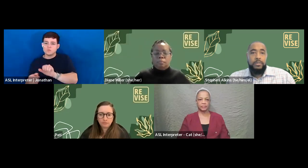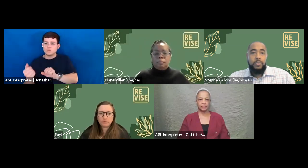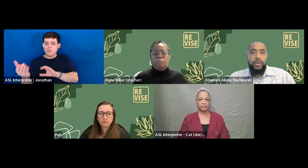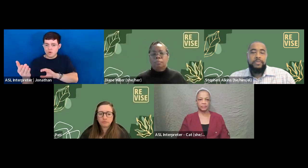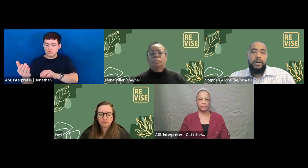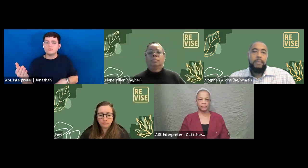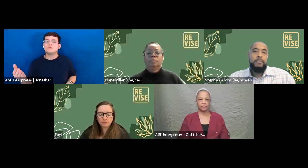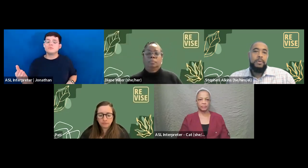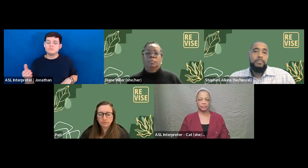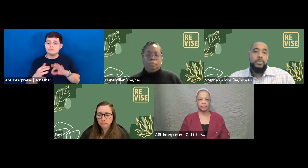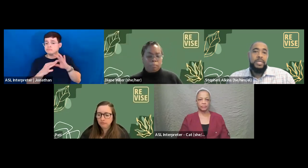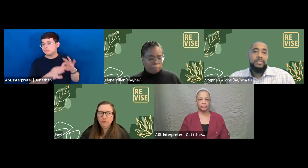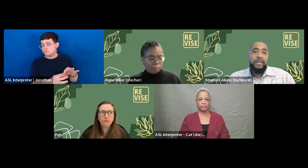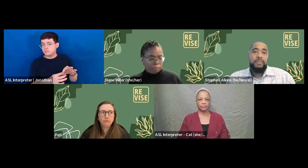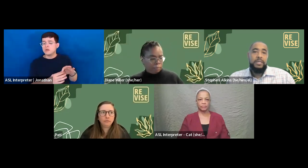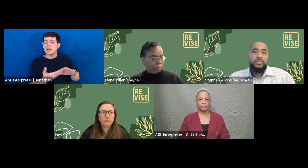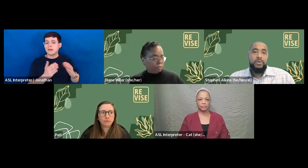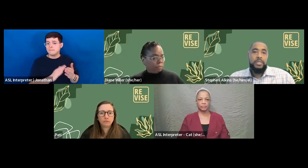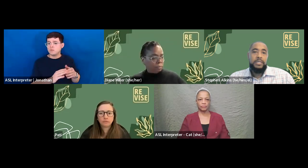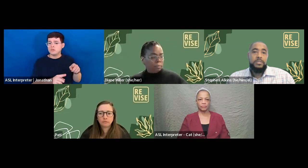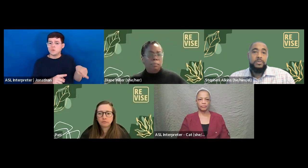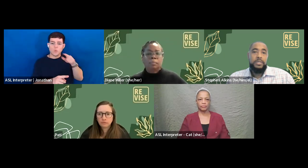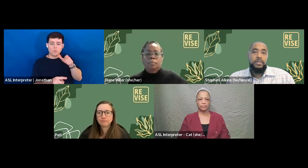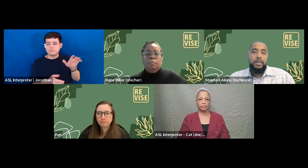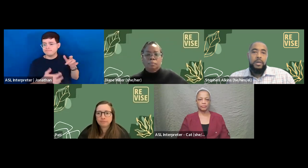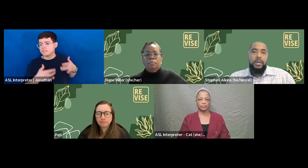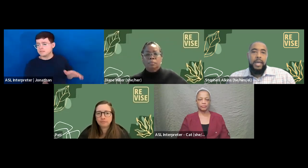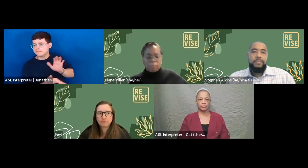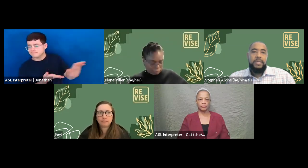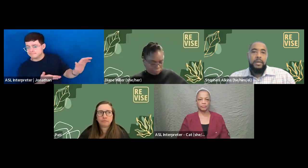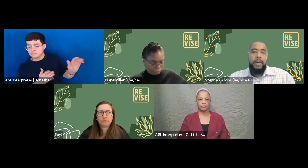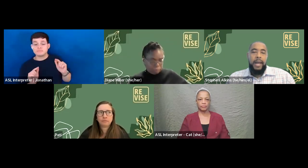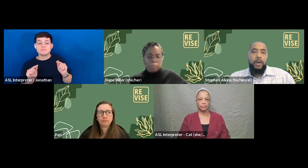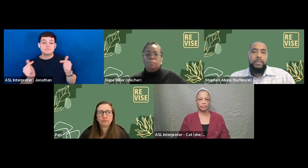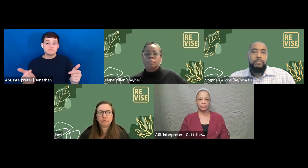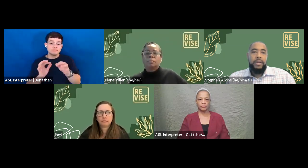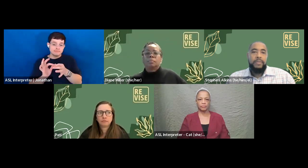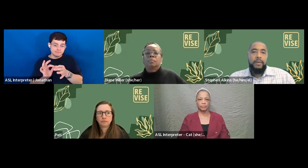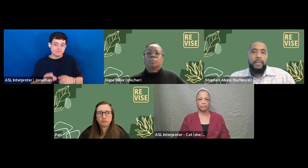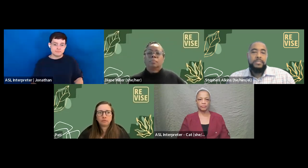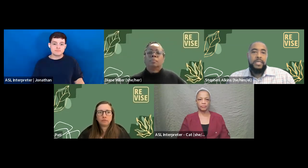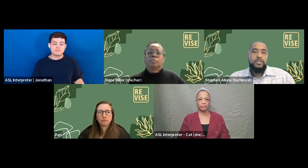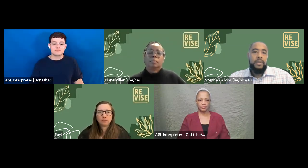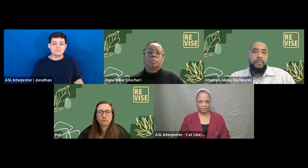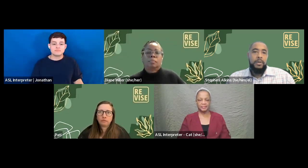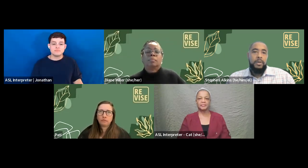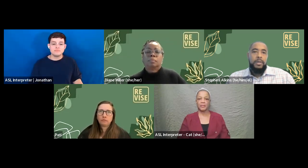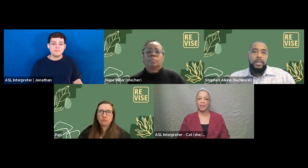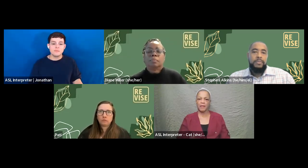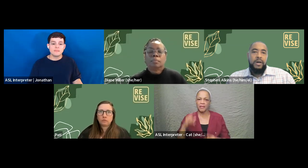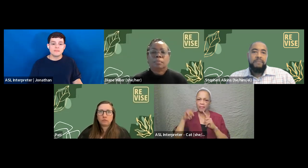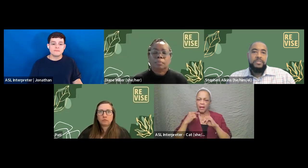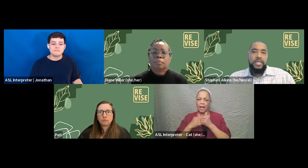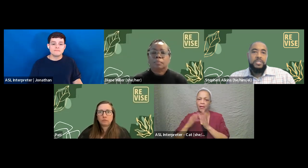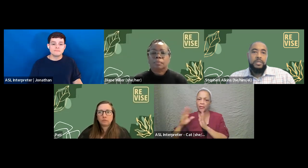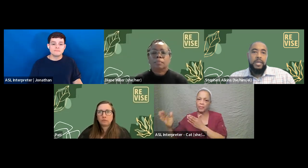working with communities that have been historically excluded, and thinking about how do we bring them and center them